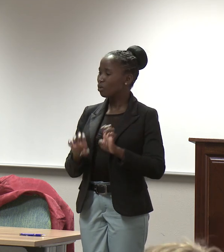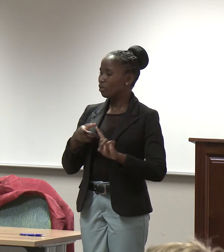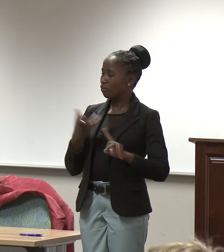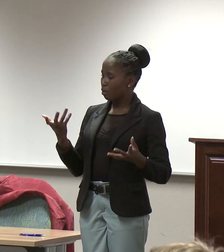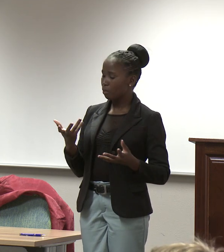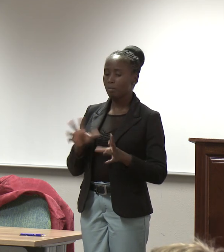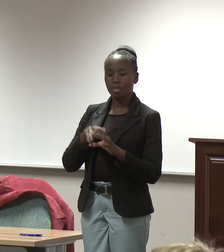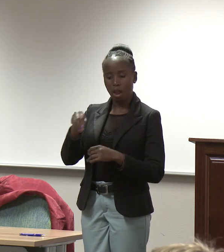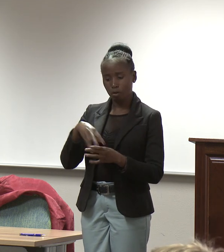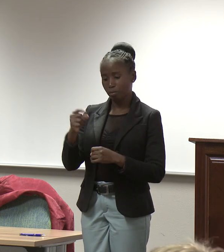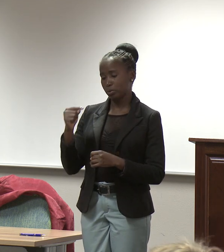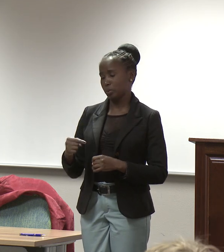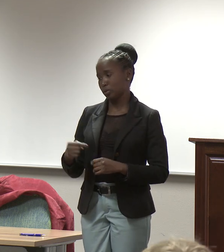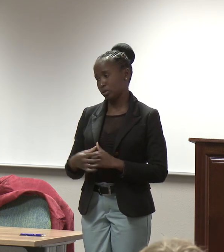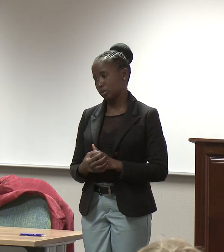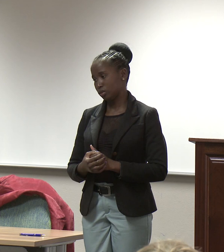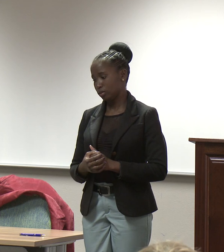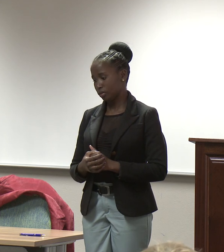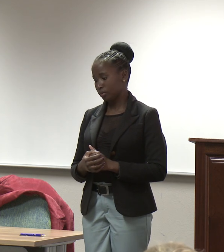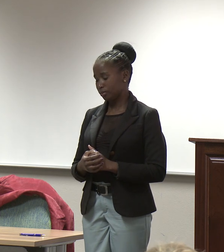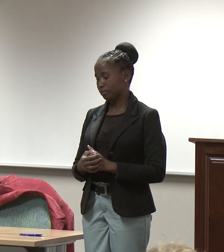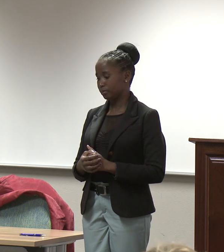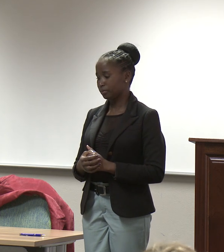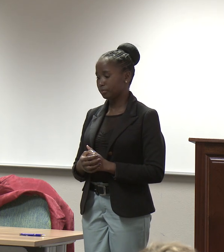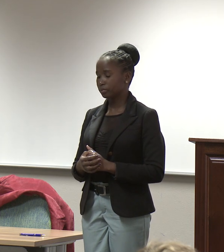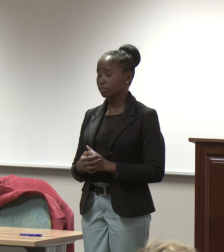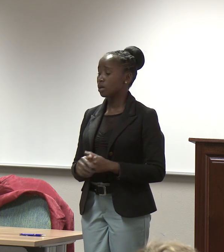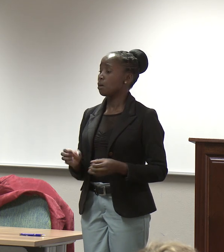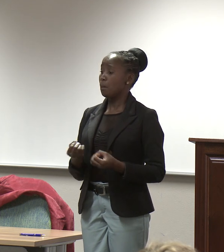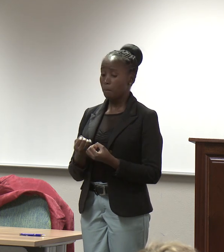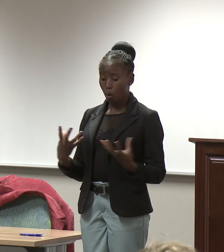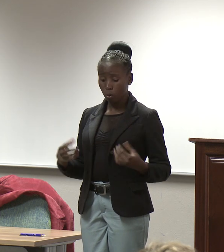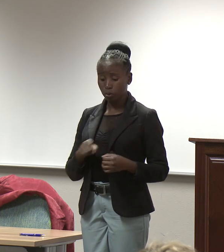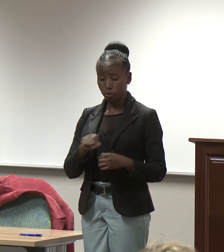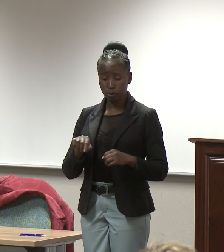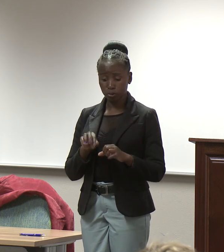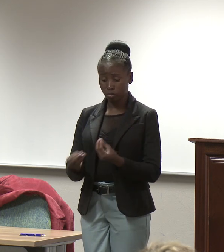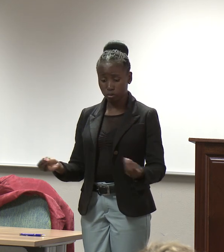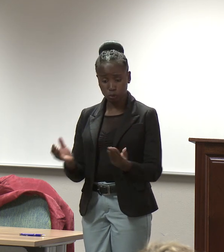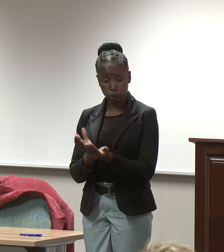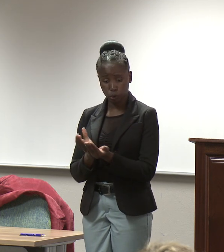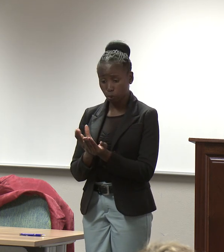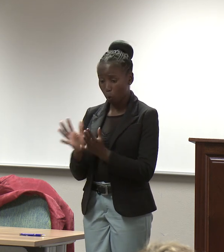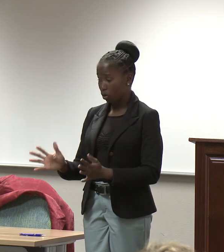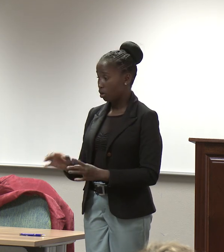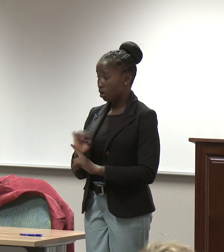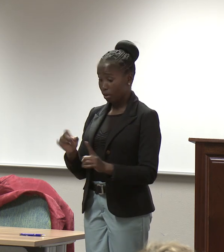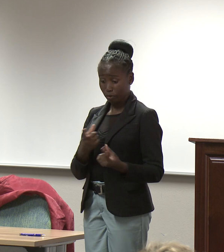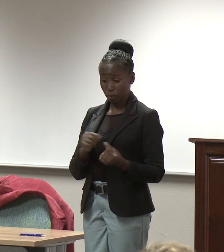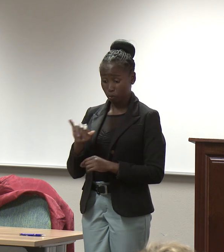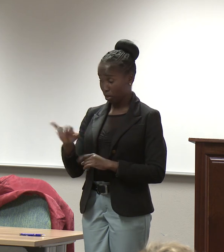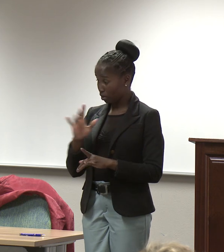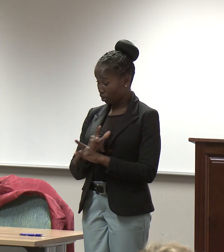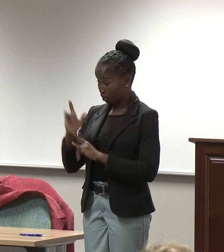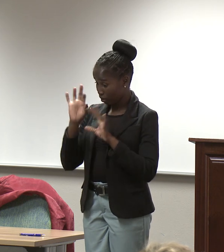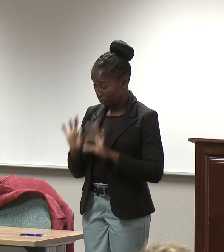right? And do you know that all the scholars that we read today, if they were evaluated by metrics, they would never succeed. They would never